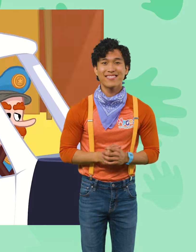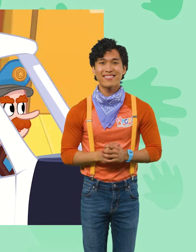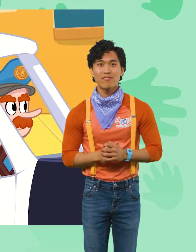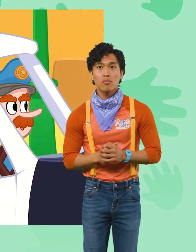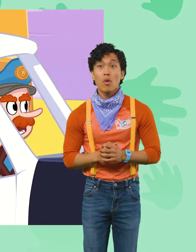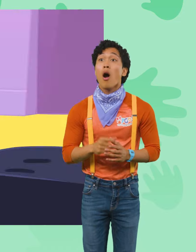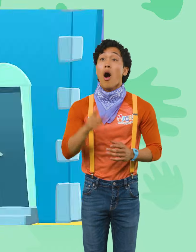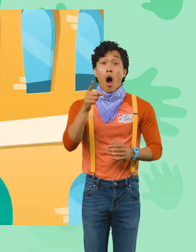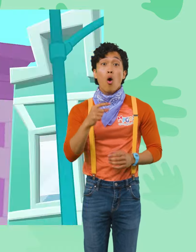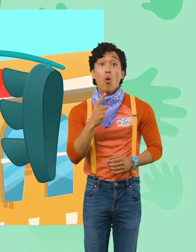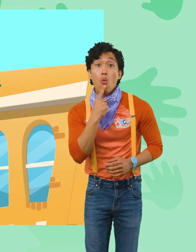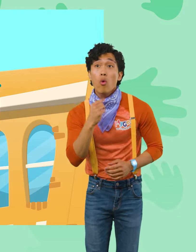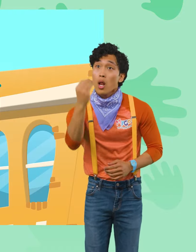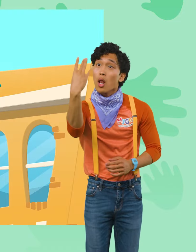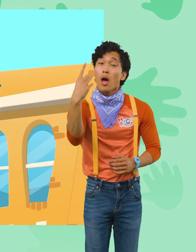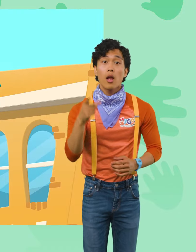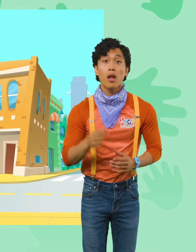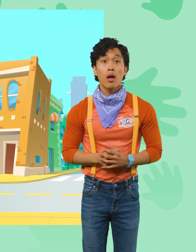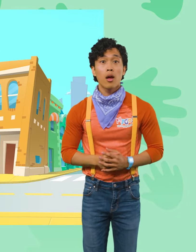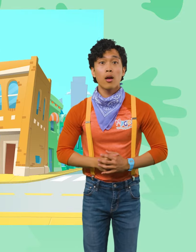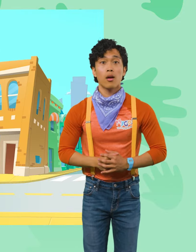Oh, a red light.